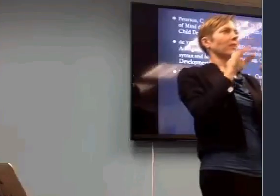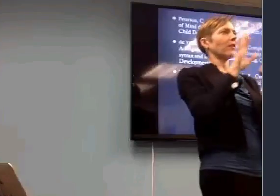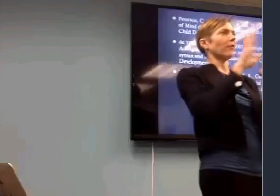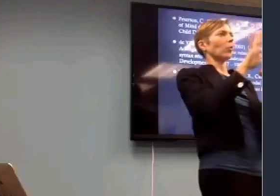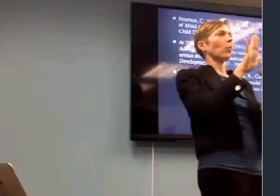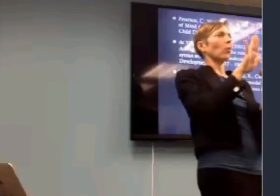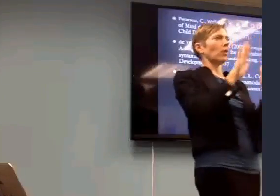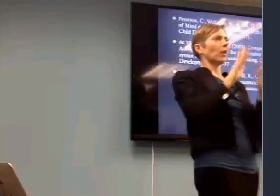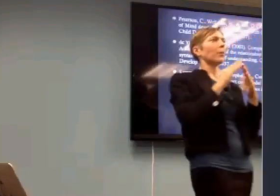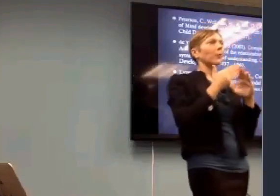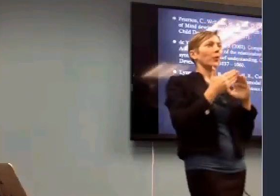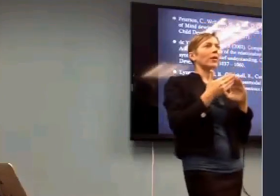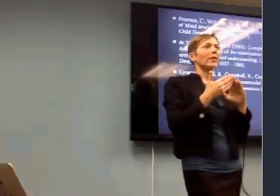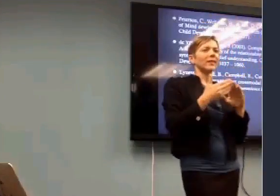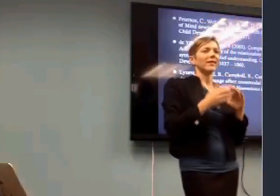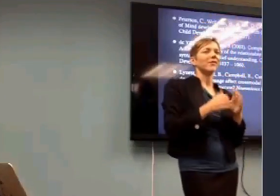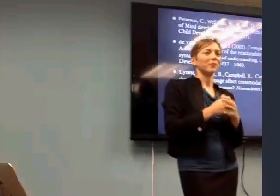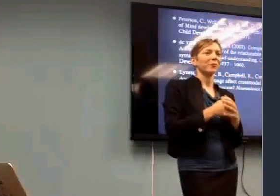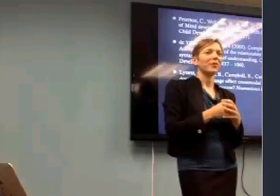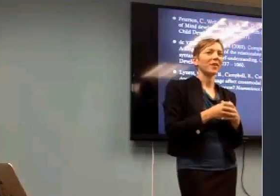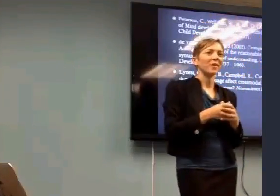different types of things and information.